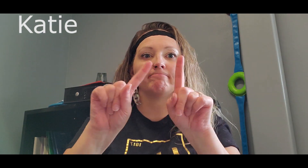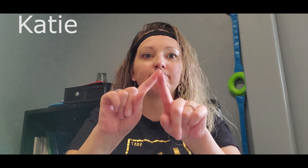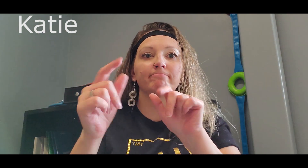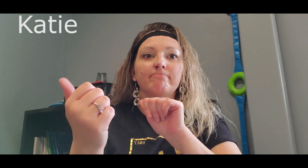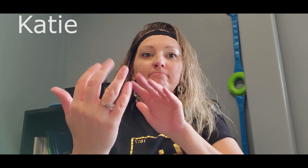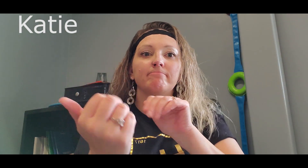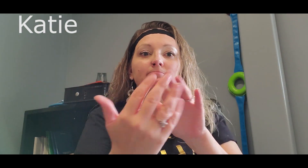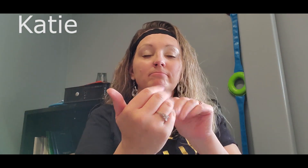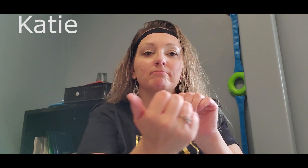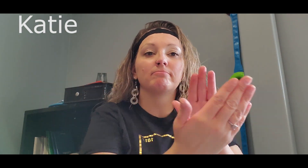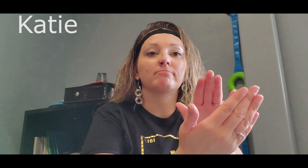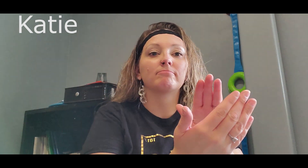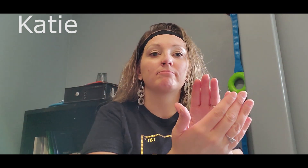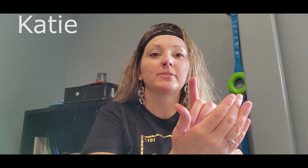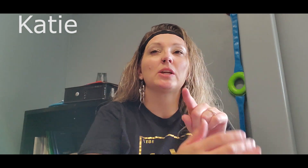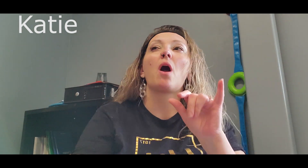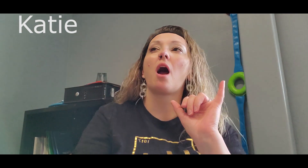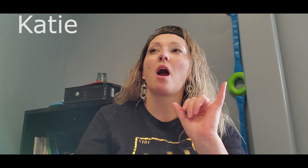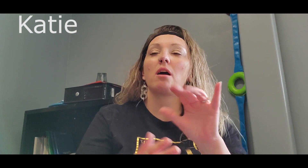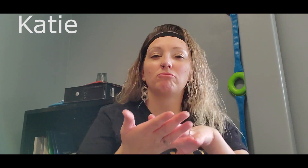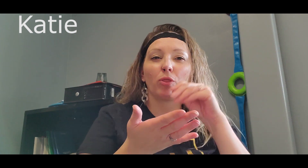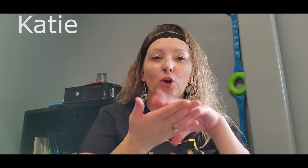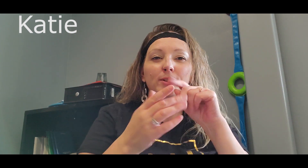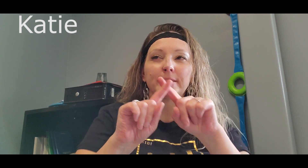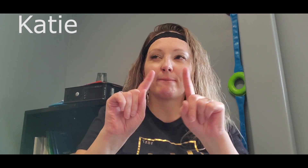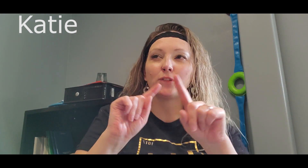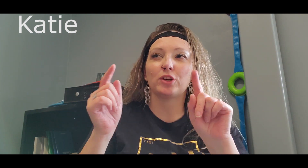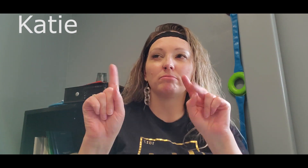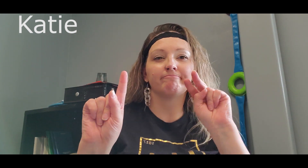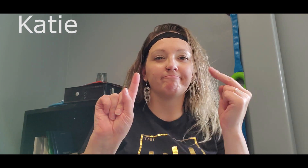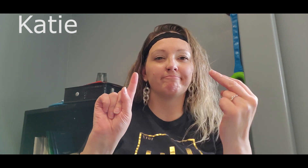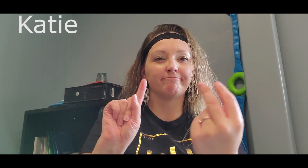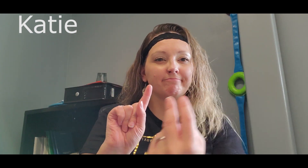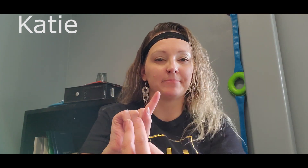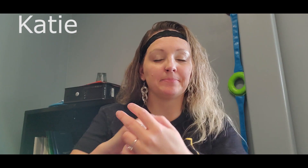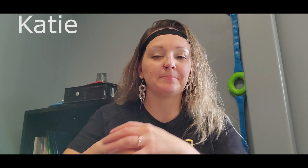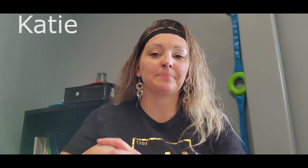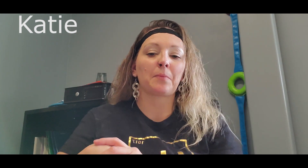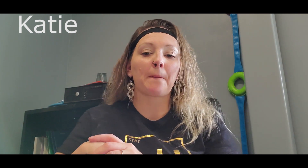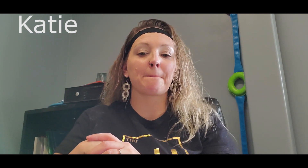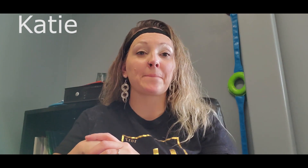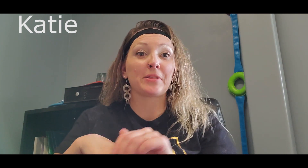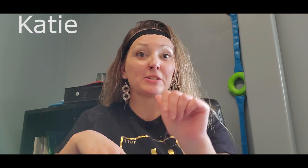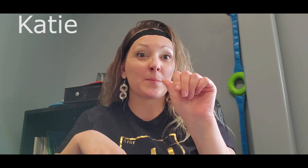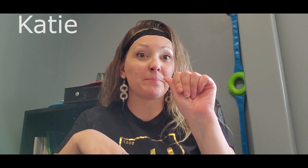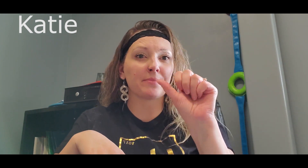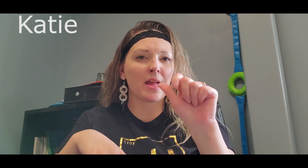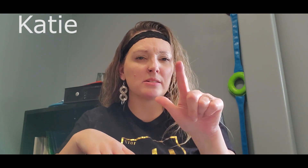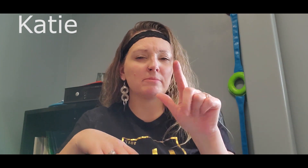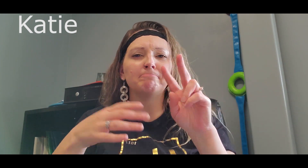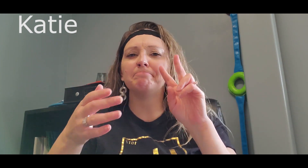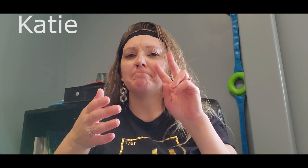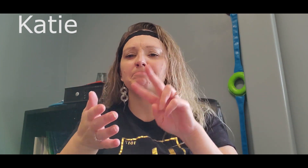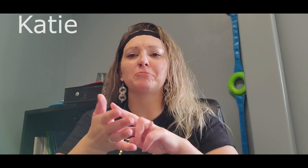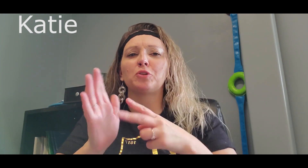We're going to show you a variety of different situations so you can get many different perspectives.